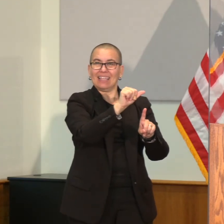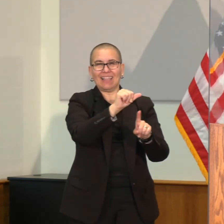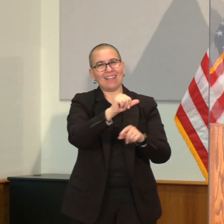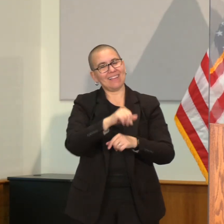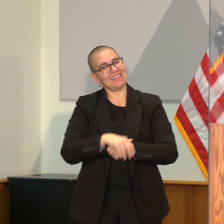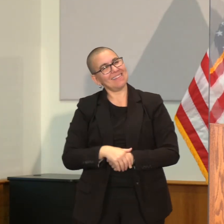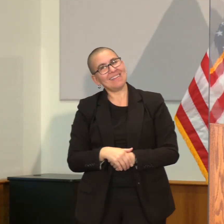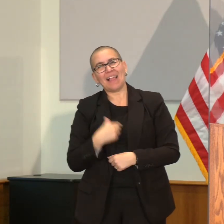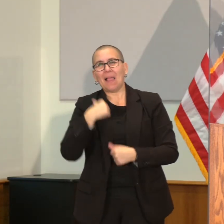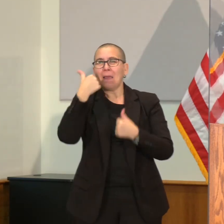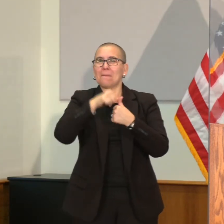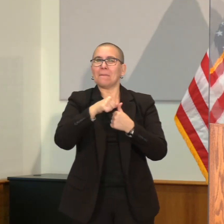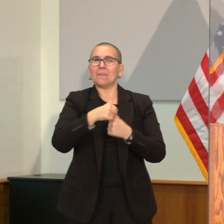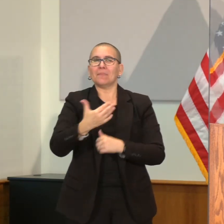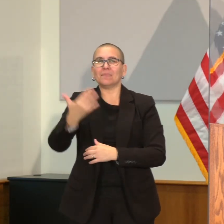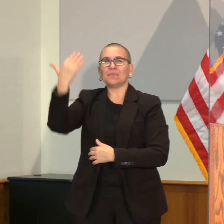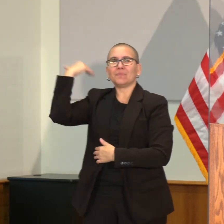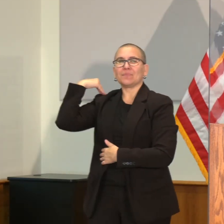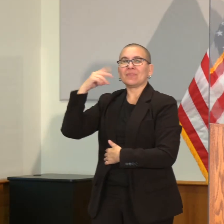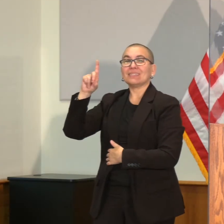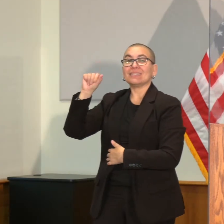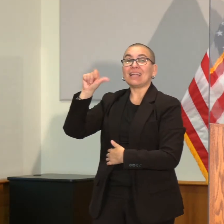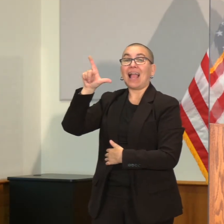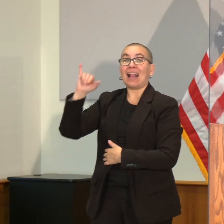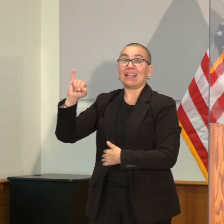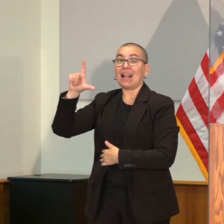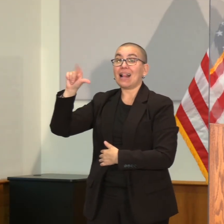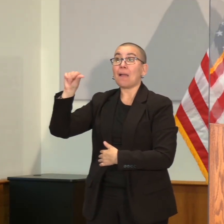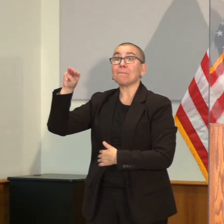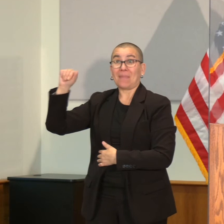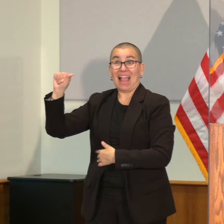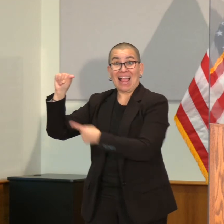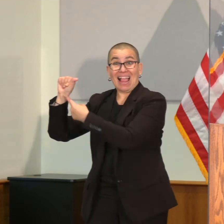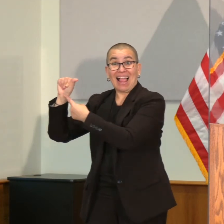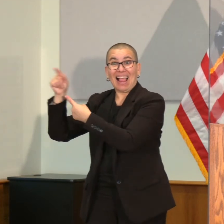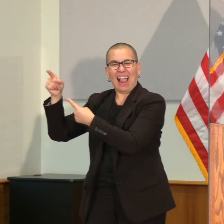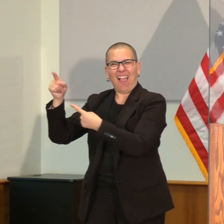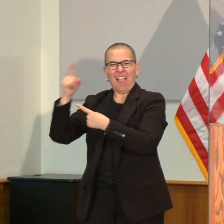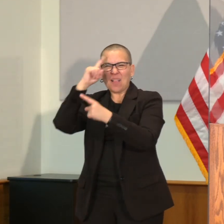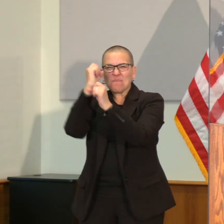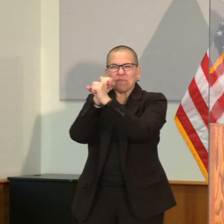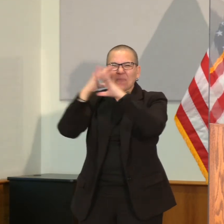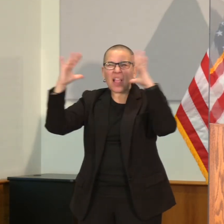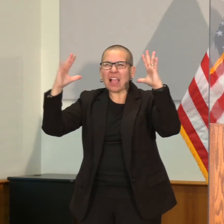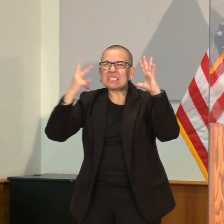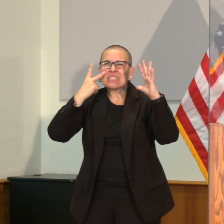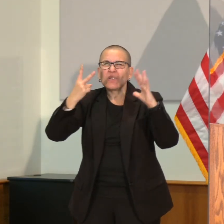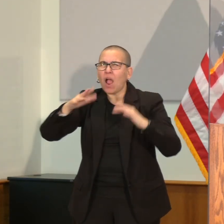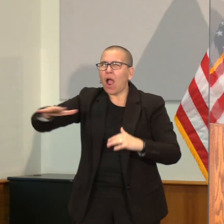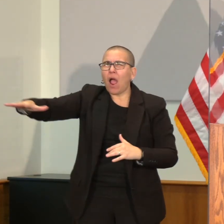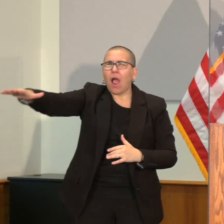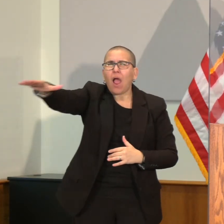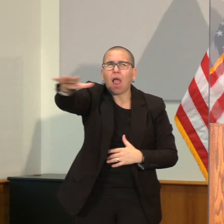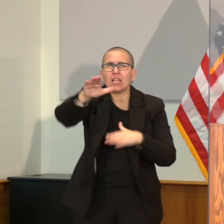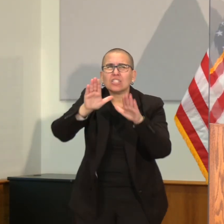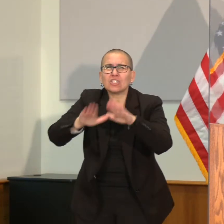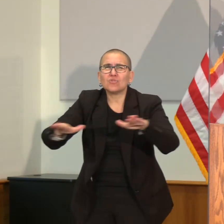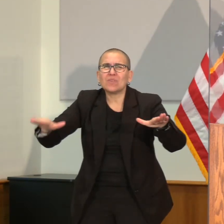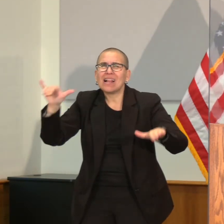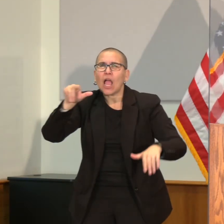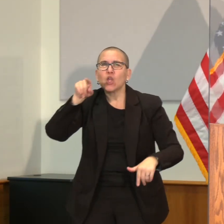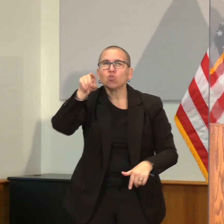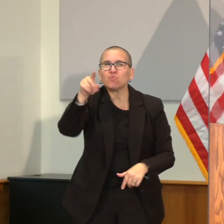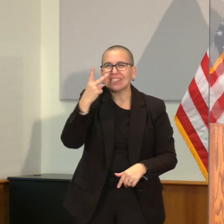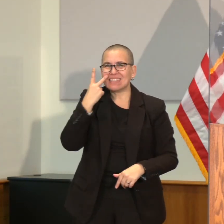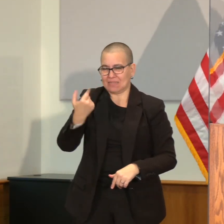child the way you see your own." And that perspective of listening to him talk as a father's pride in those children, I'm thinking of my son